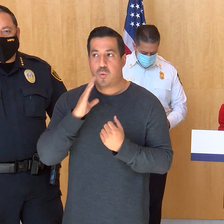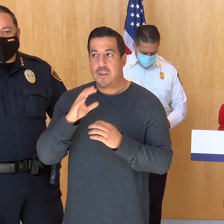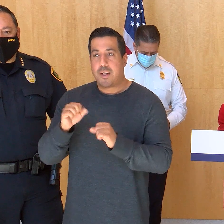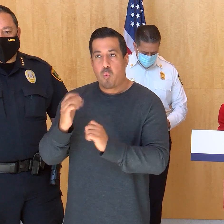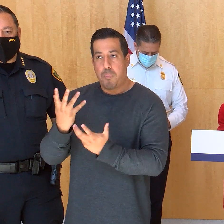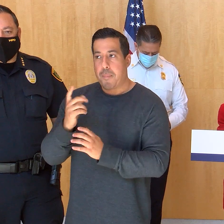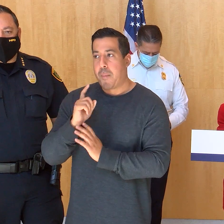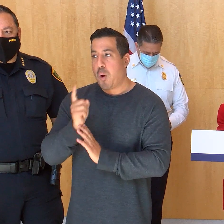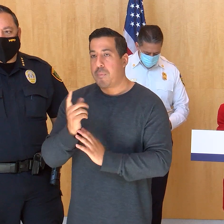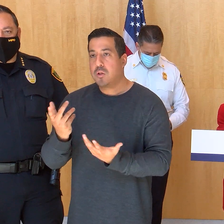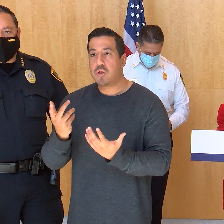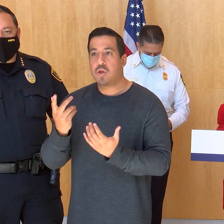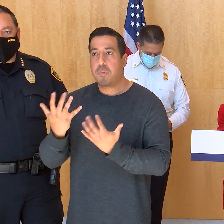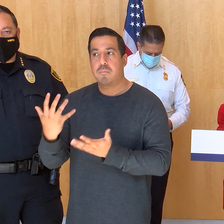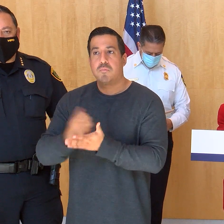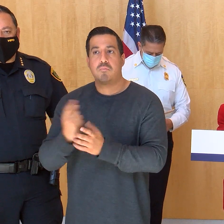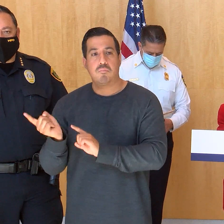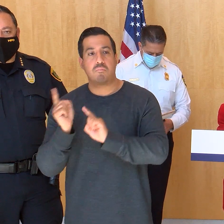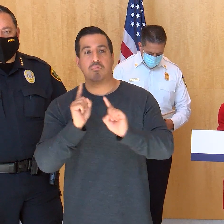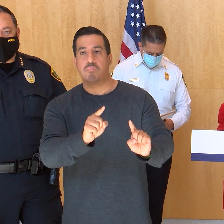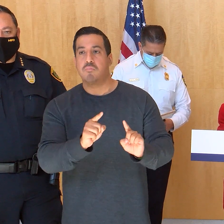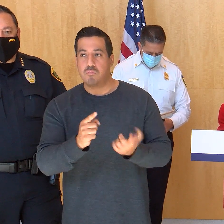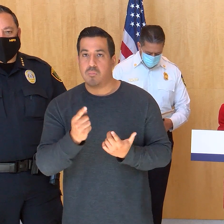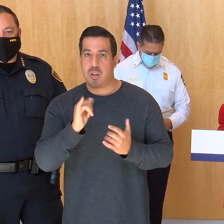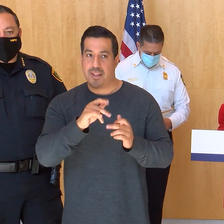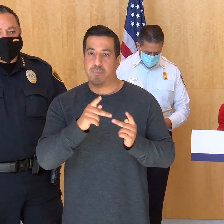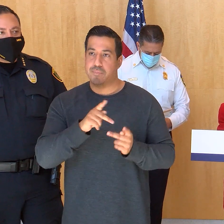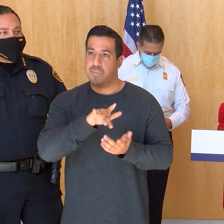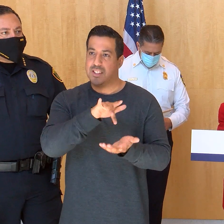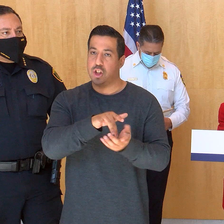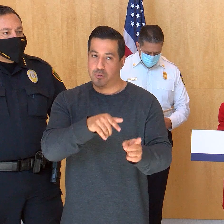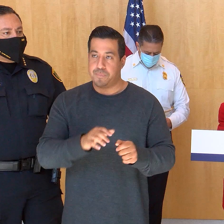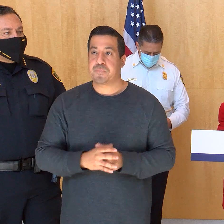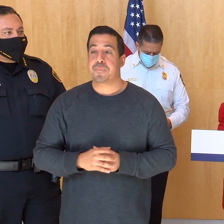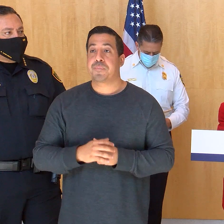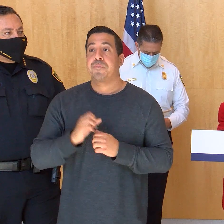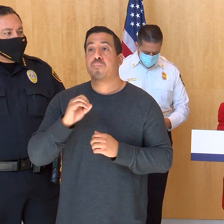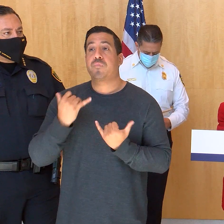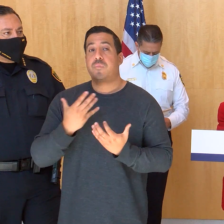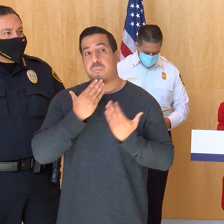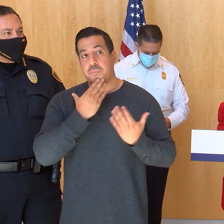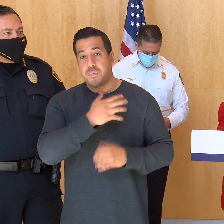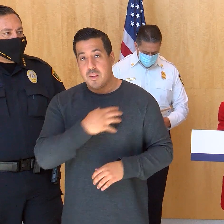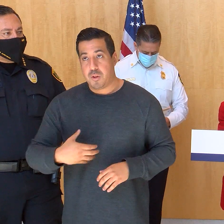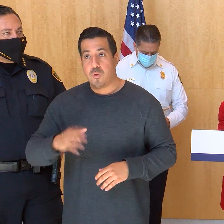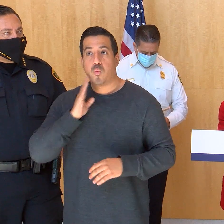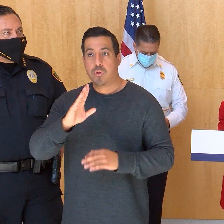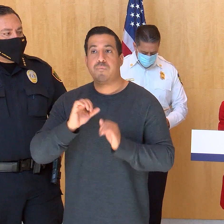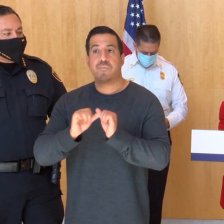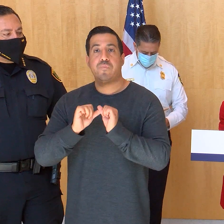moment to take advantage of that particular center. With that in mind, Mayor, thank you. We will